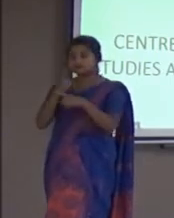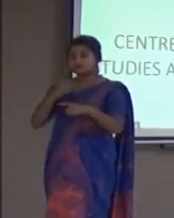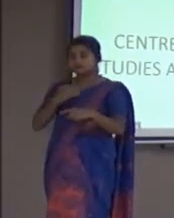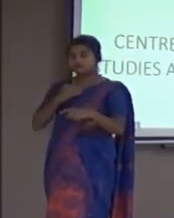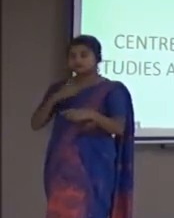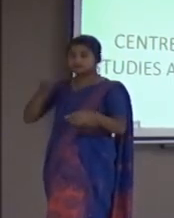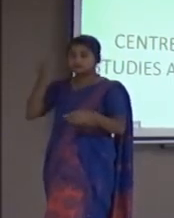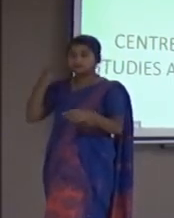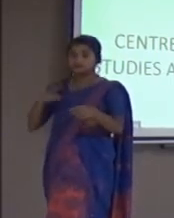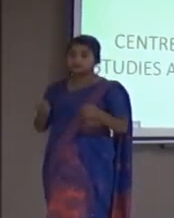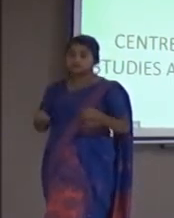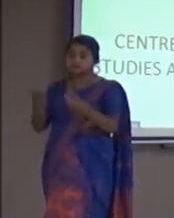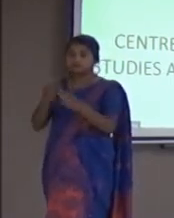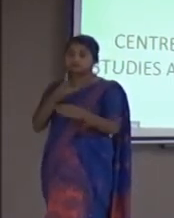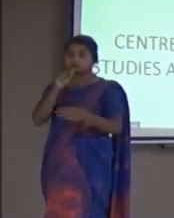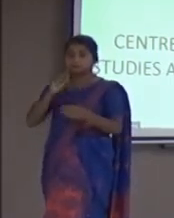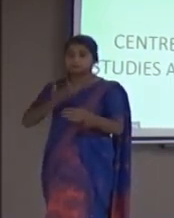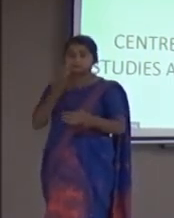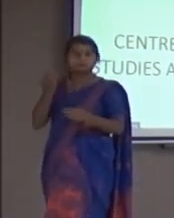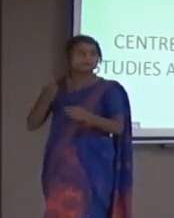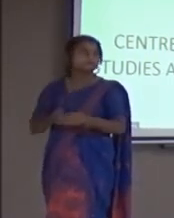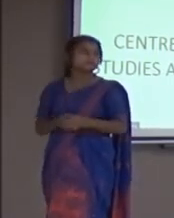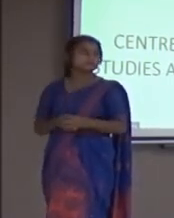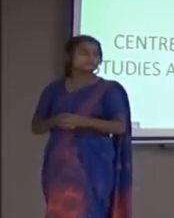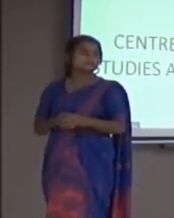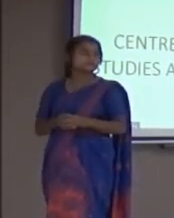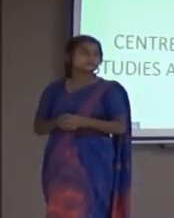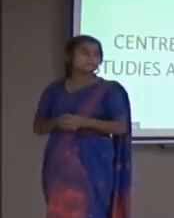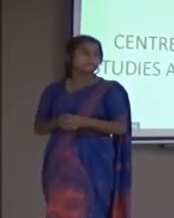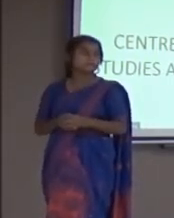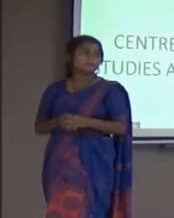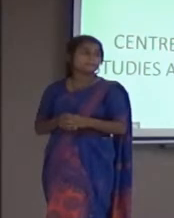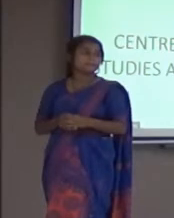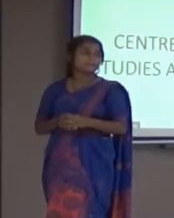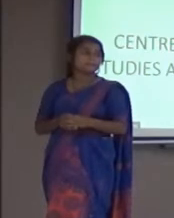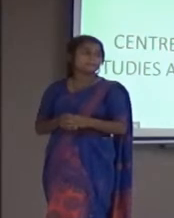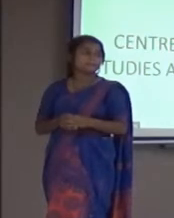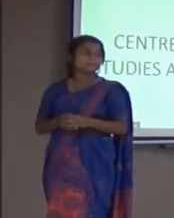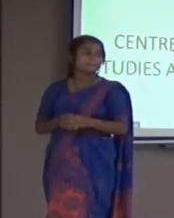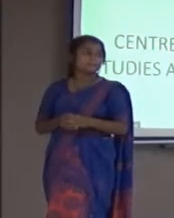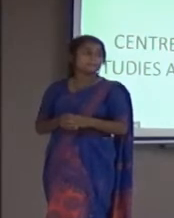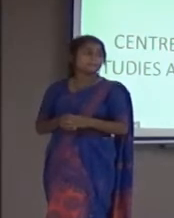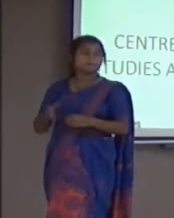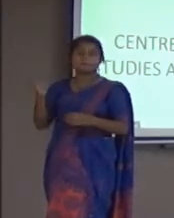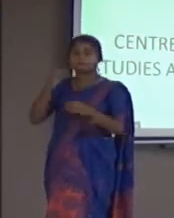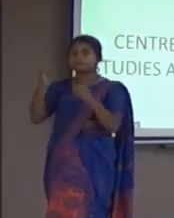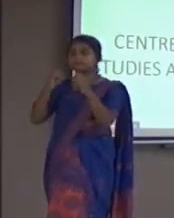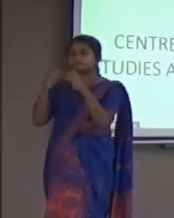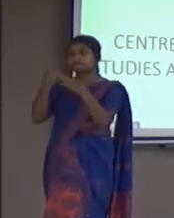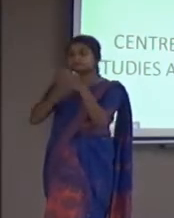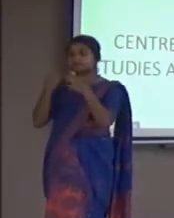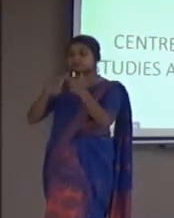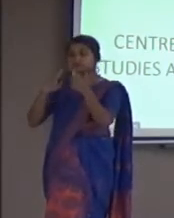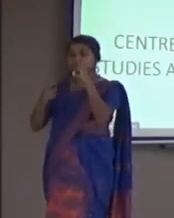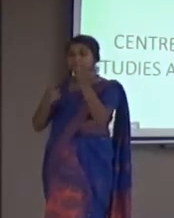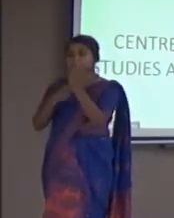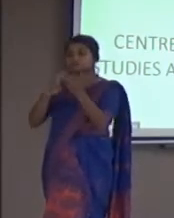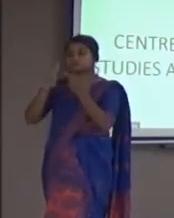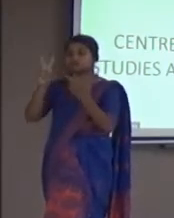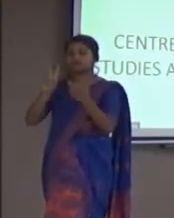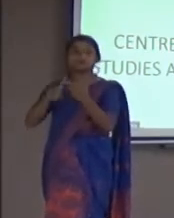start deliberating, start interacting with people. And one of the another objective of our center is to start